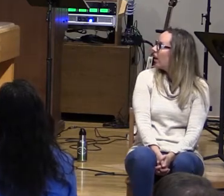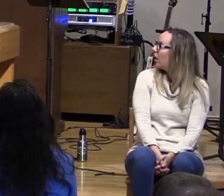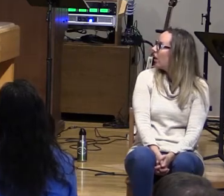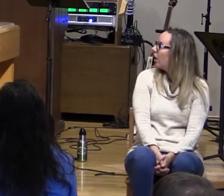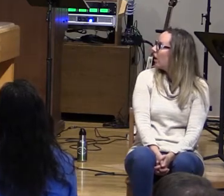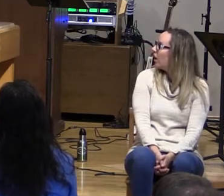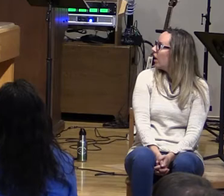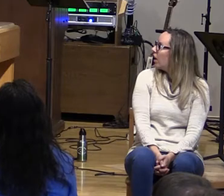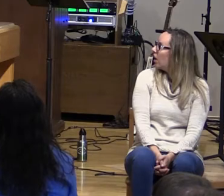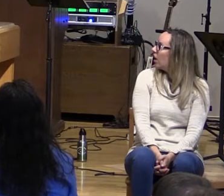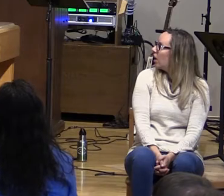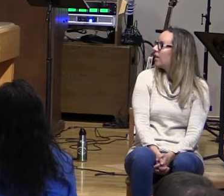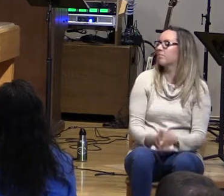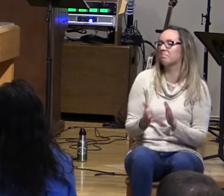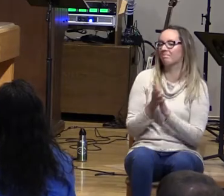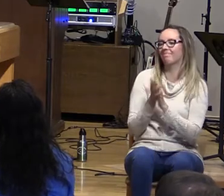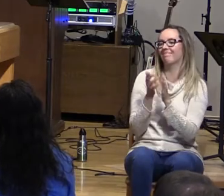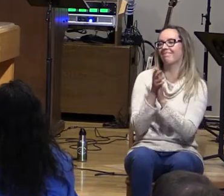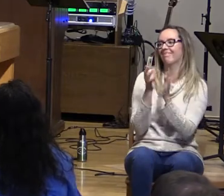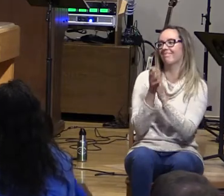our newest sister?